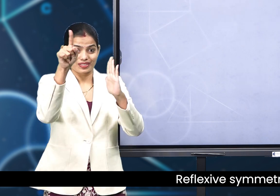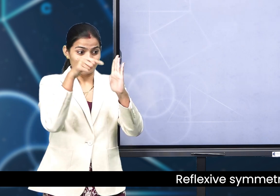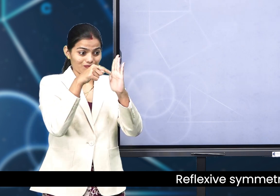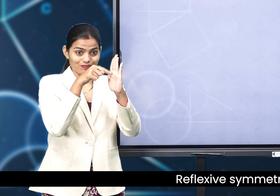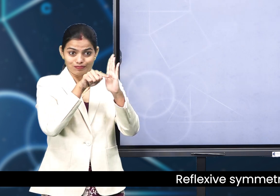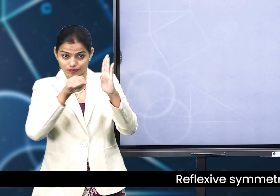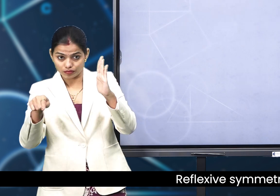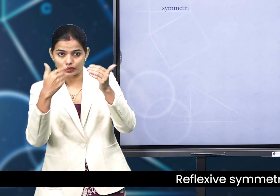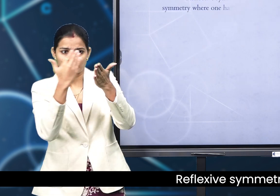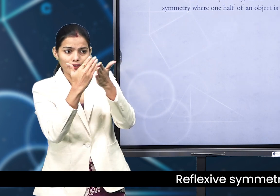Reflexive symmetry.